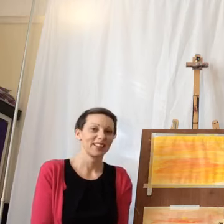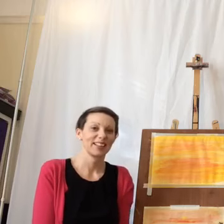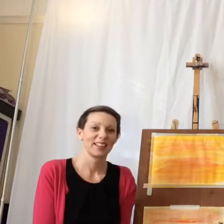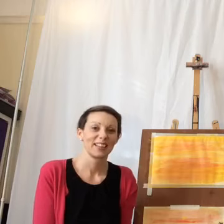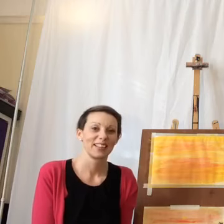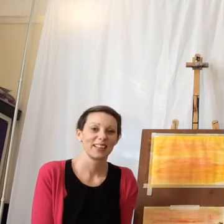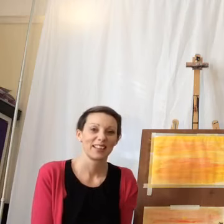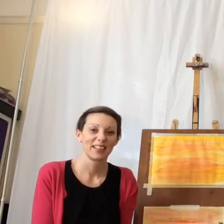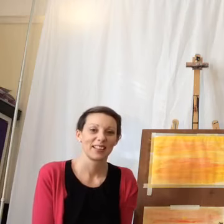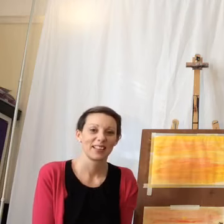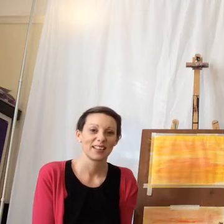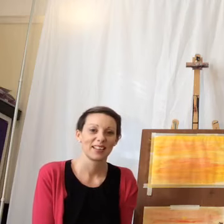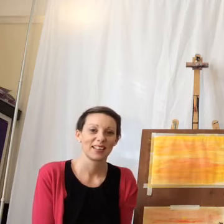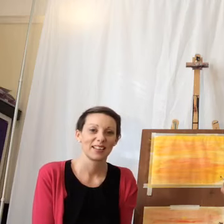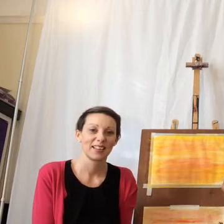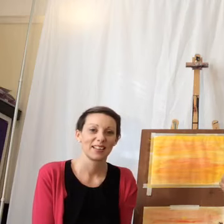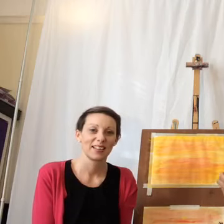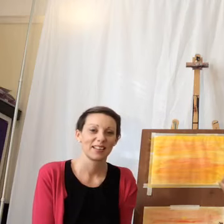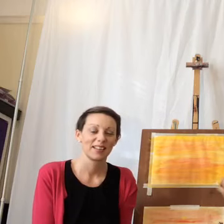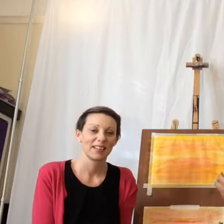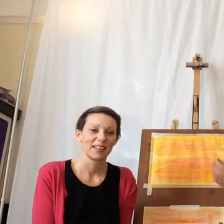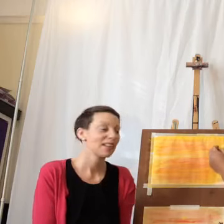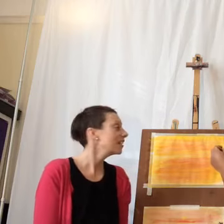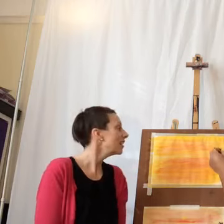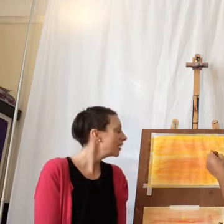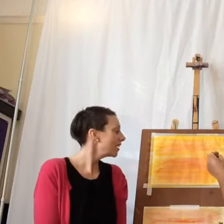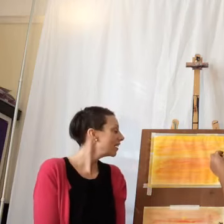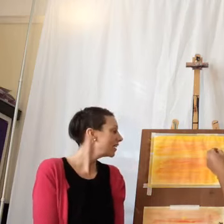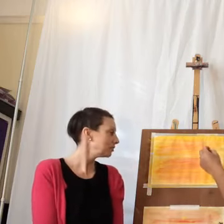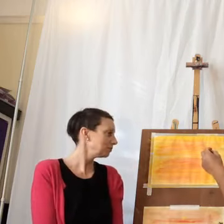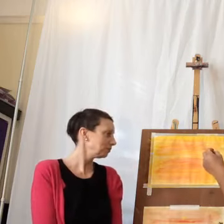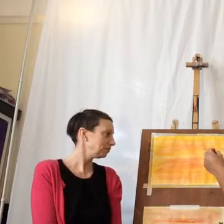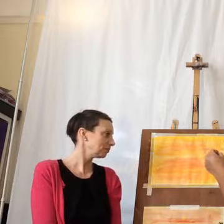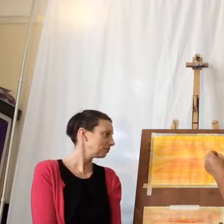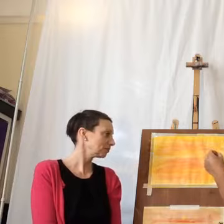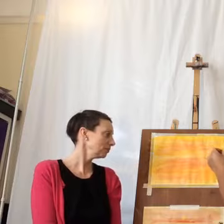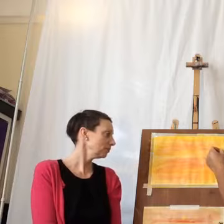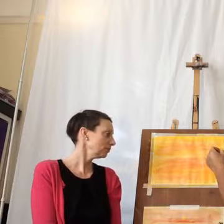Ooh. Right. Where do we go from here?